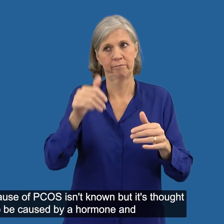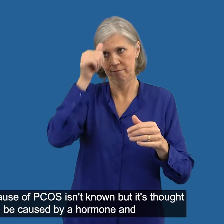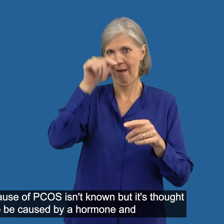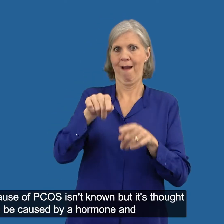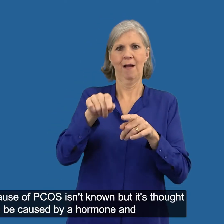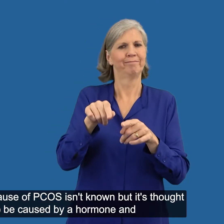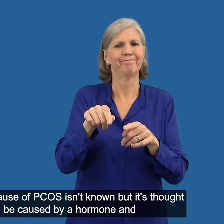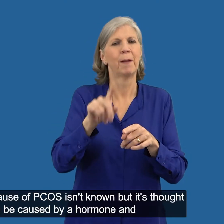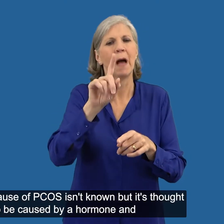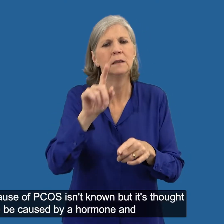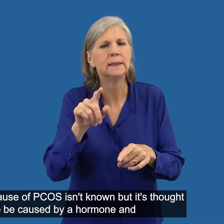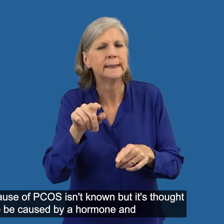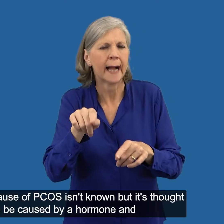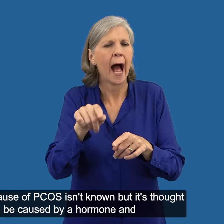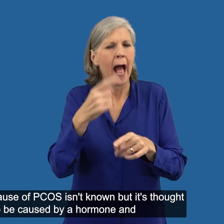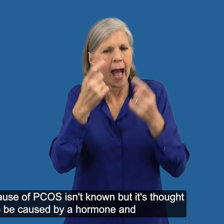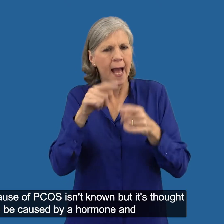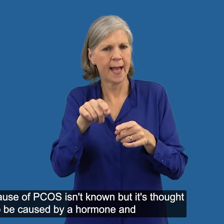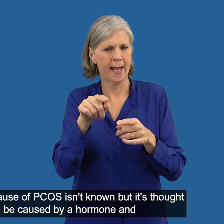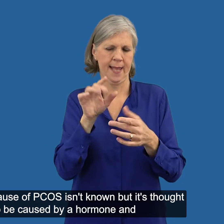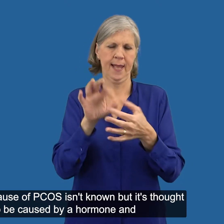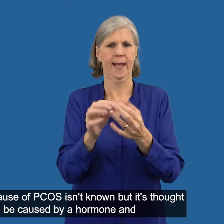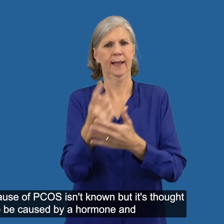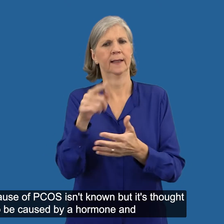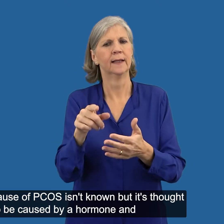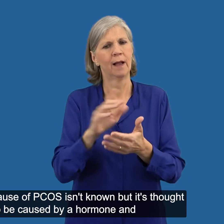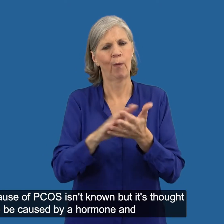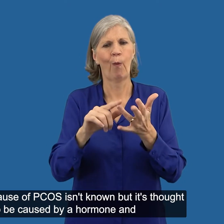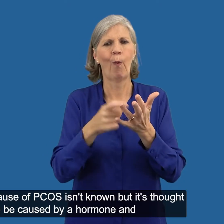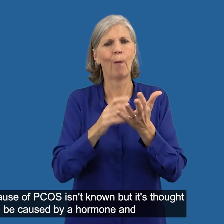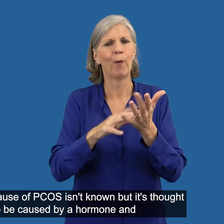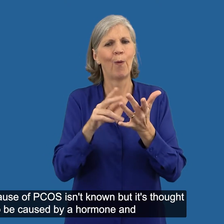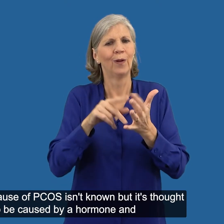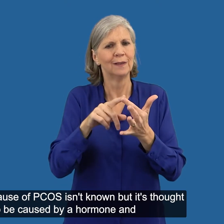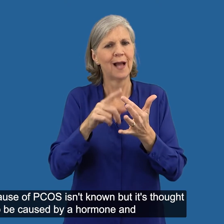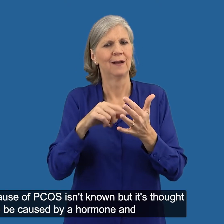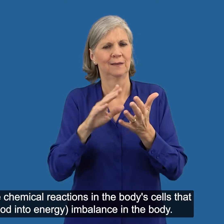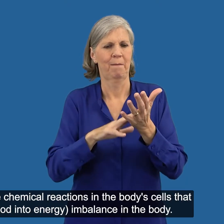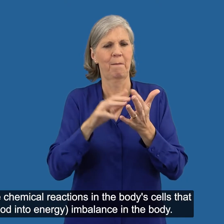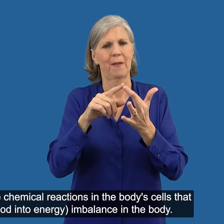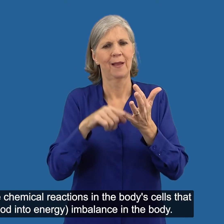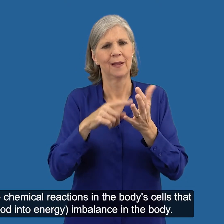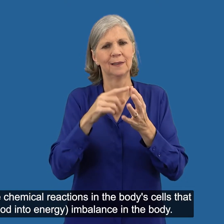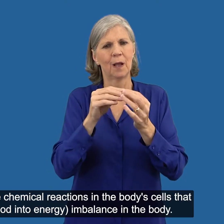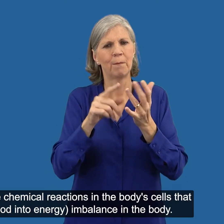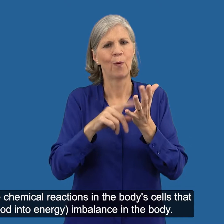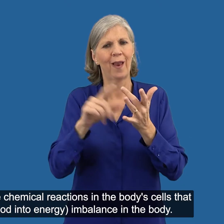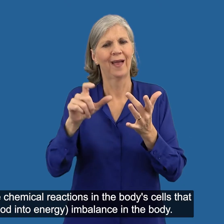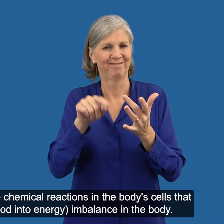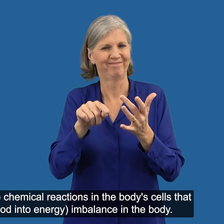The exact cause of PCOS isn't known, but it's thought to be caused by a hormone and metabolic, the chemical reactions in the body's